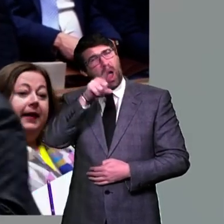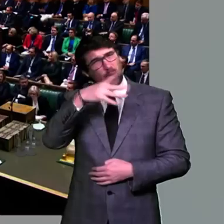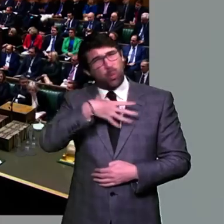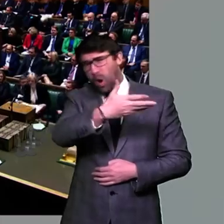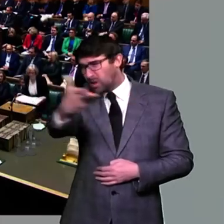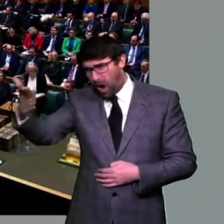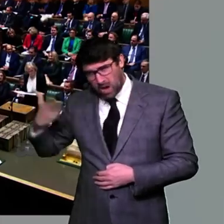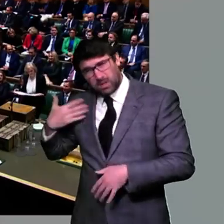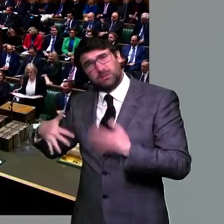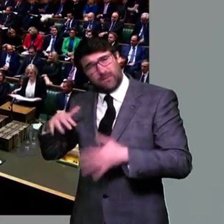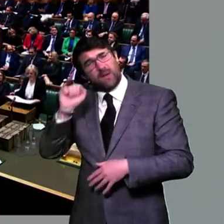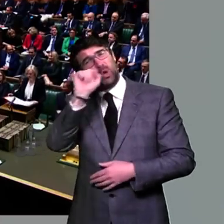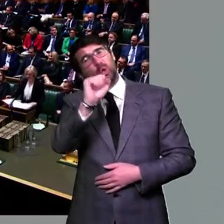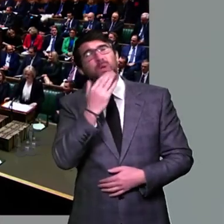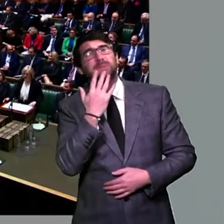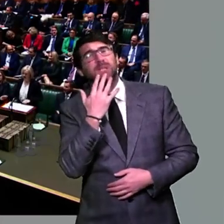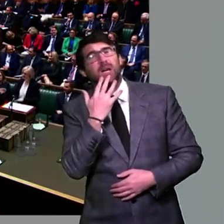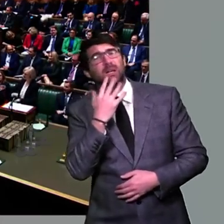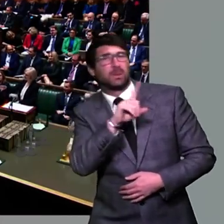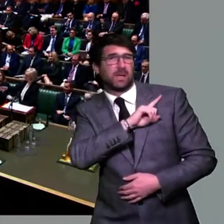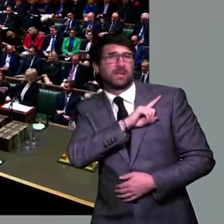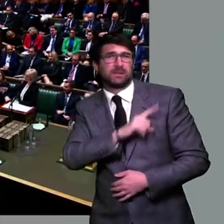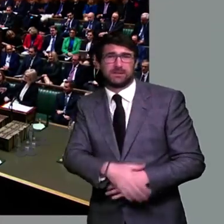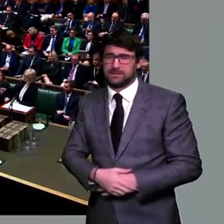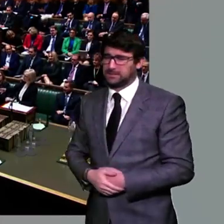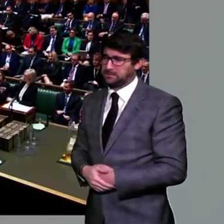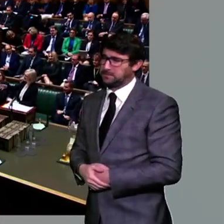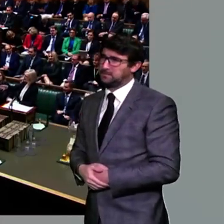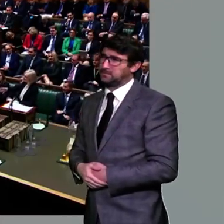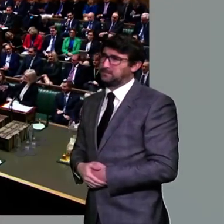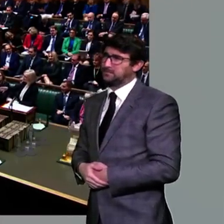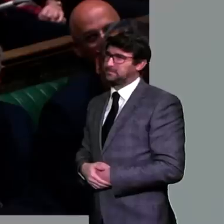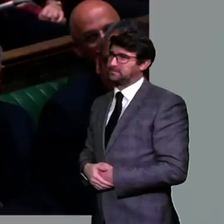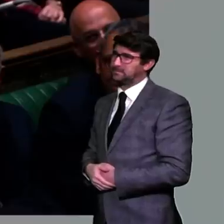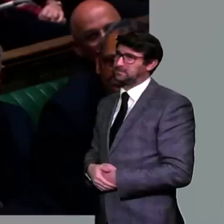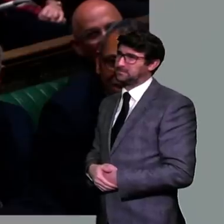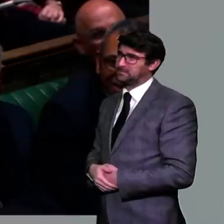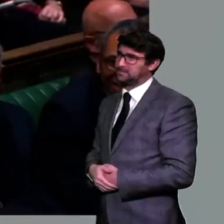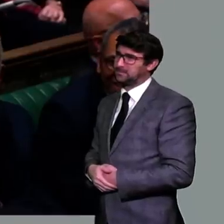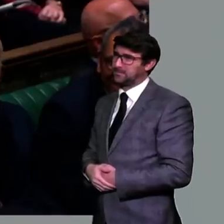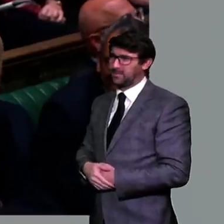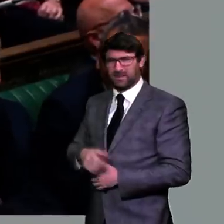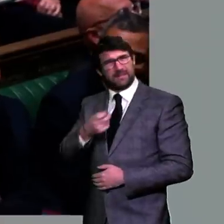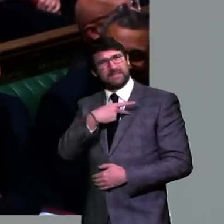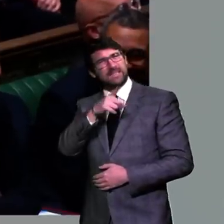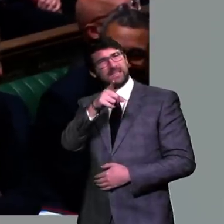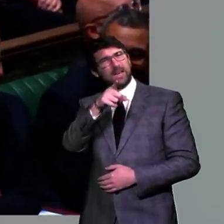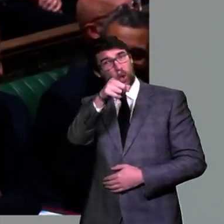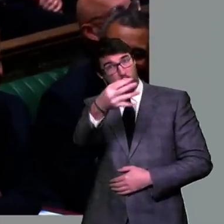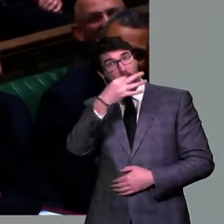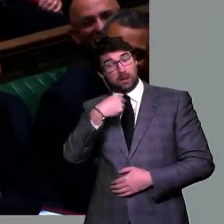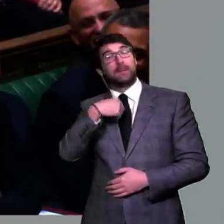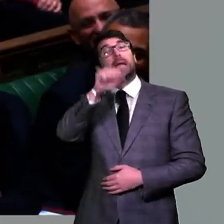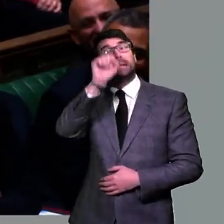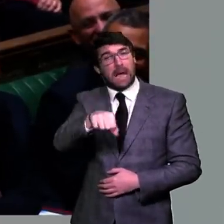failure? Prime Minister. I don't think the honourable gentleman can take yes for an answer. I've